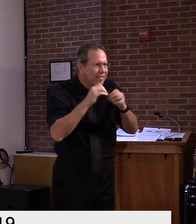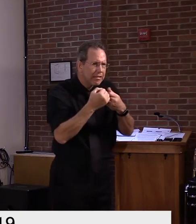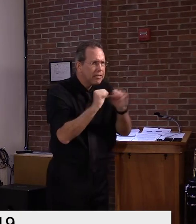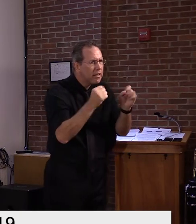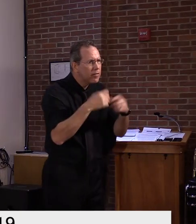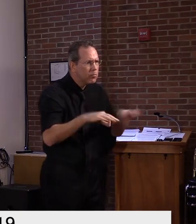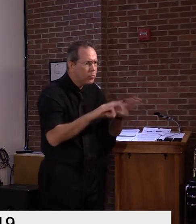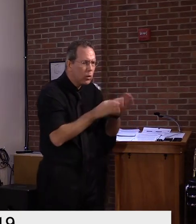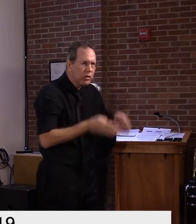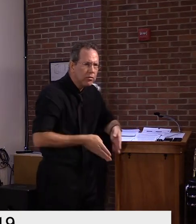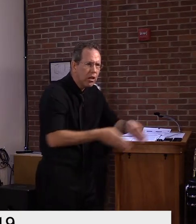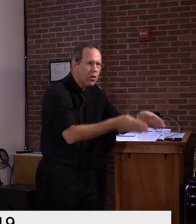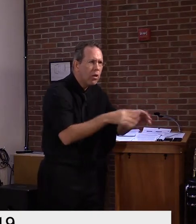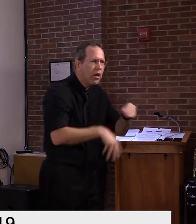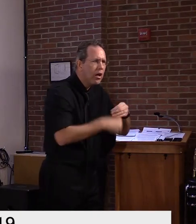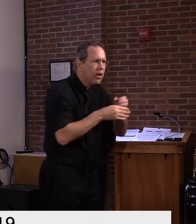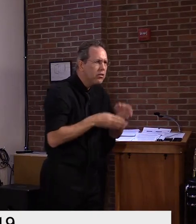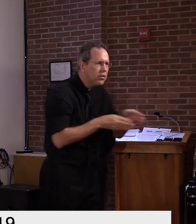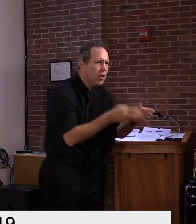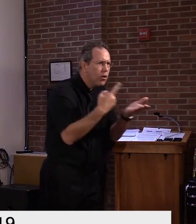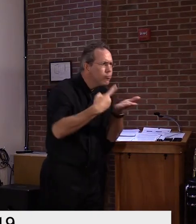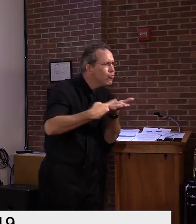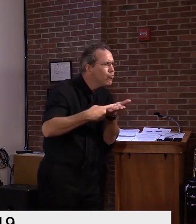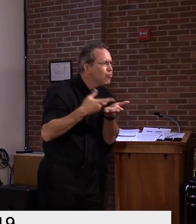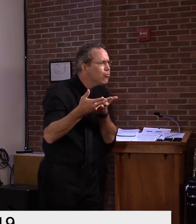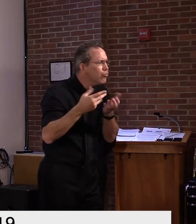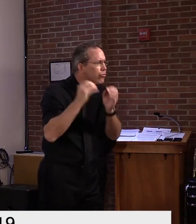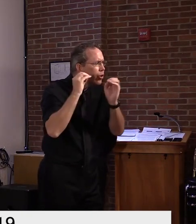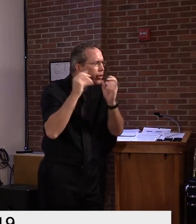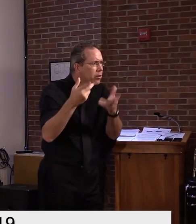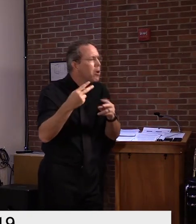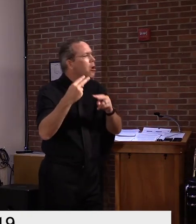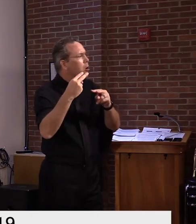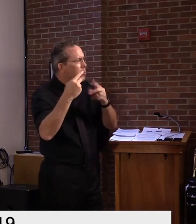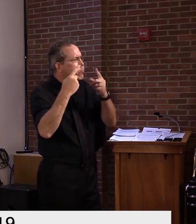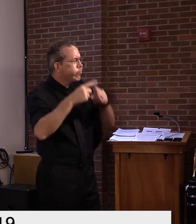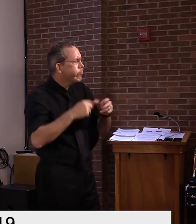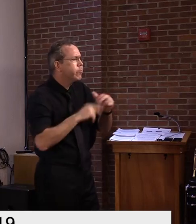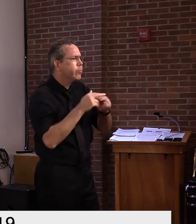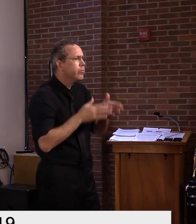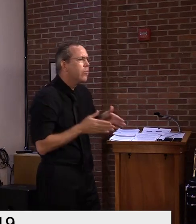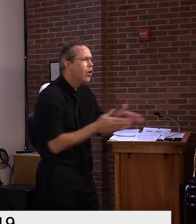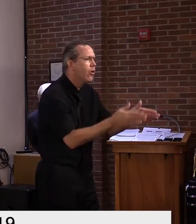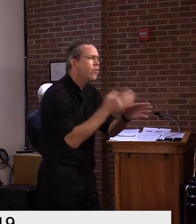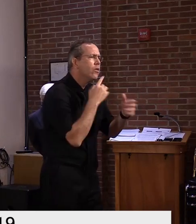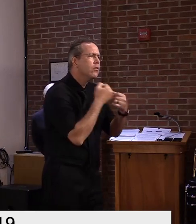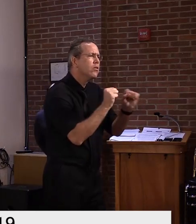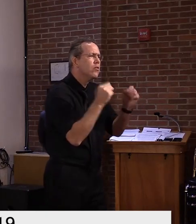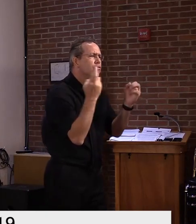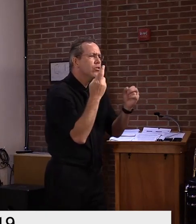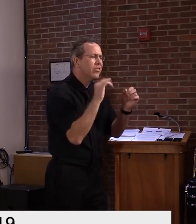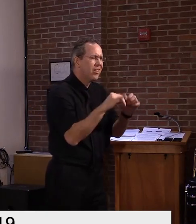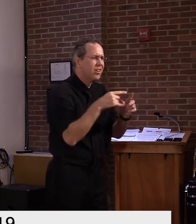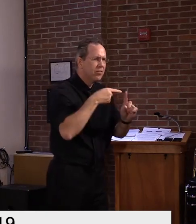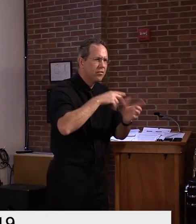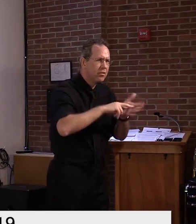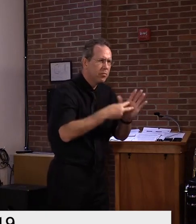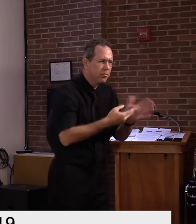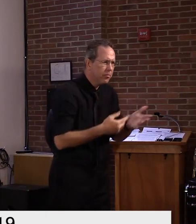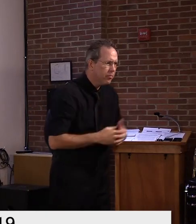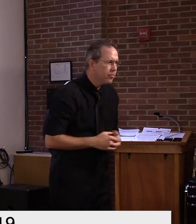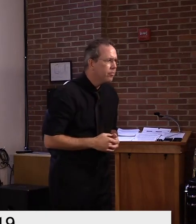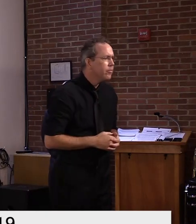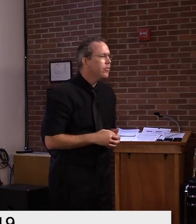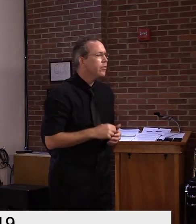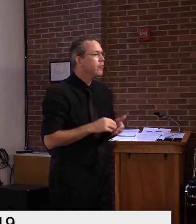outside of government, so that initiatives like you just talked about, which is really what we call the built environment, building a healthier